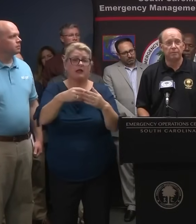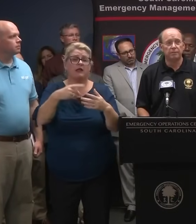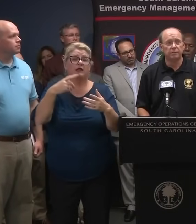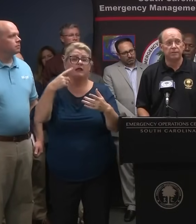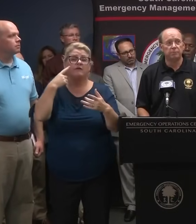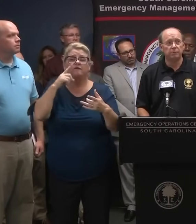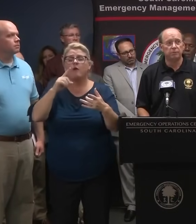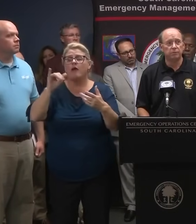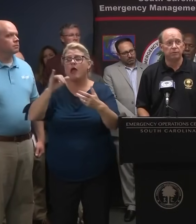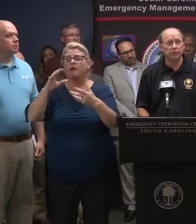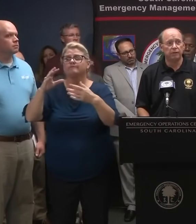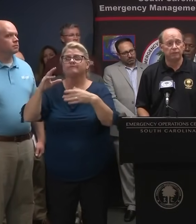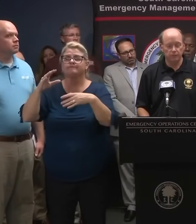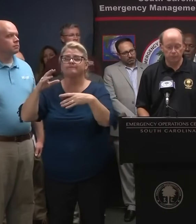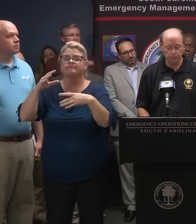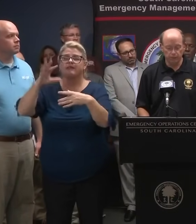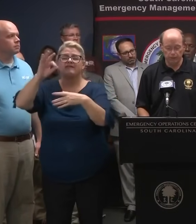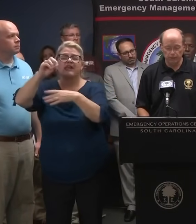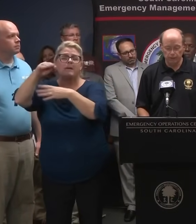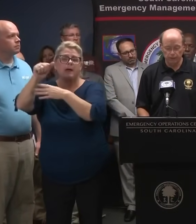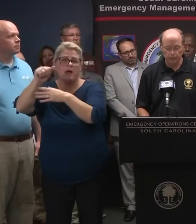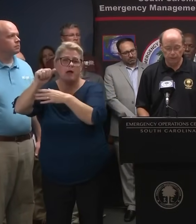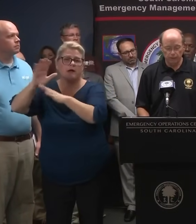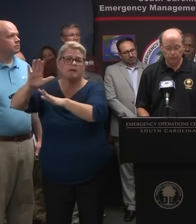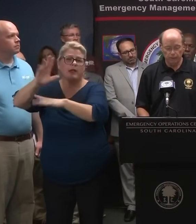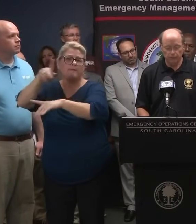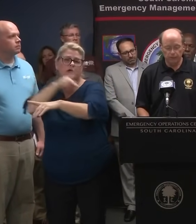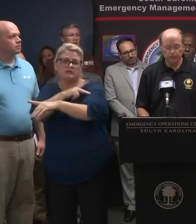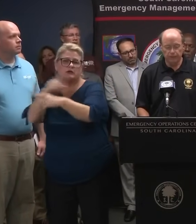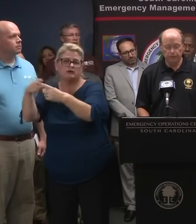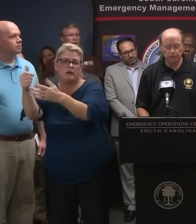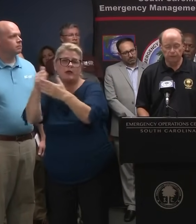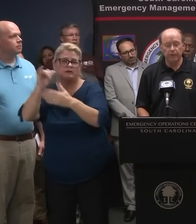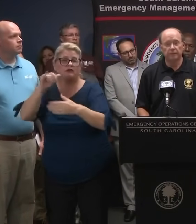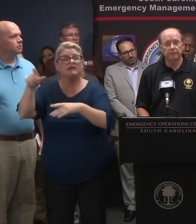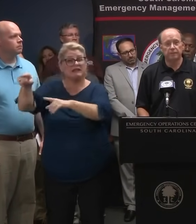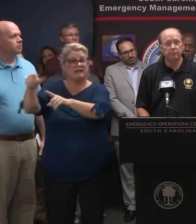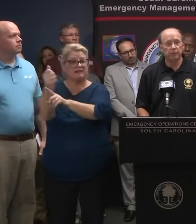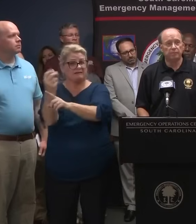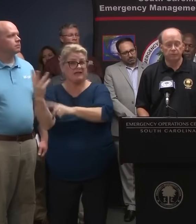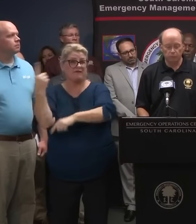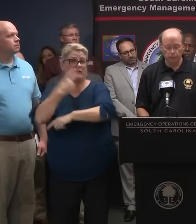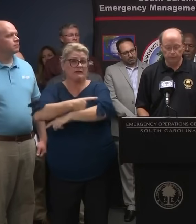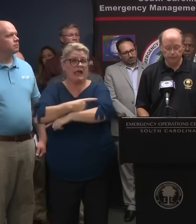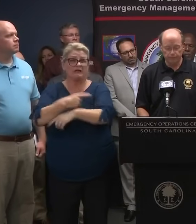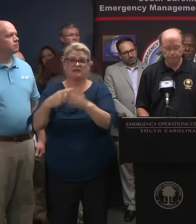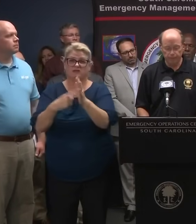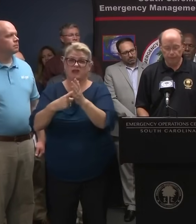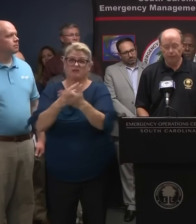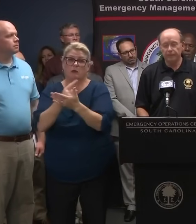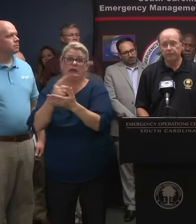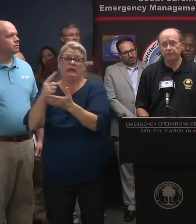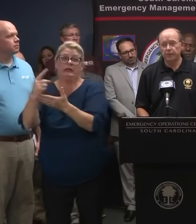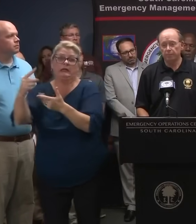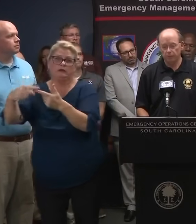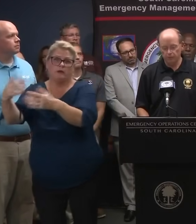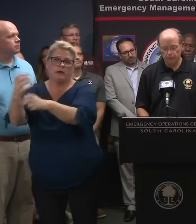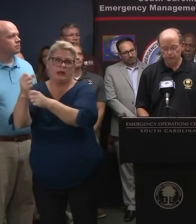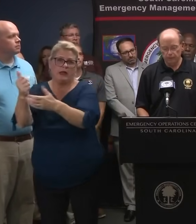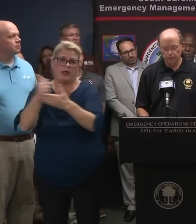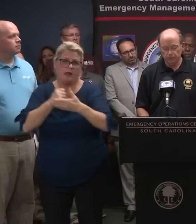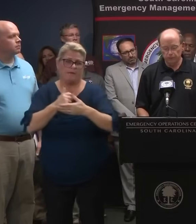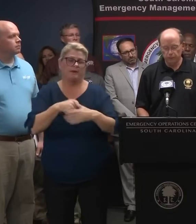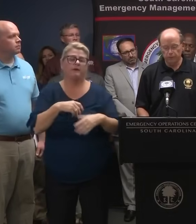joint damage assessments with FEMA personnel, which can take several days and sometimes even weeks. As an